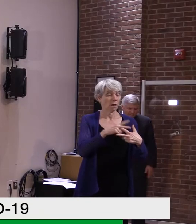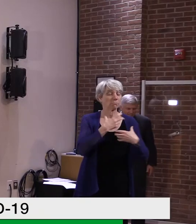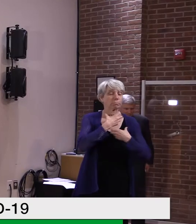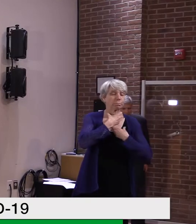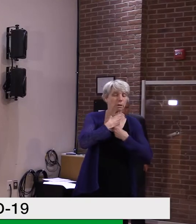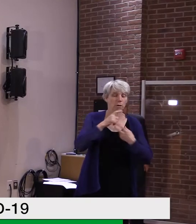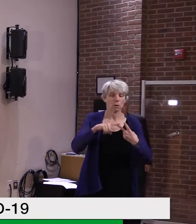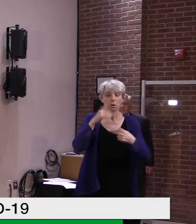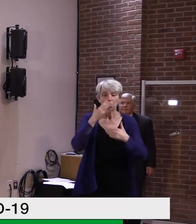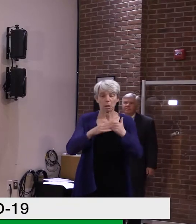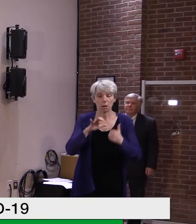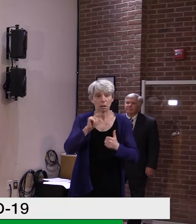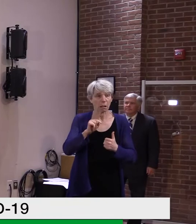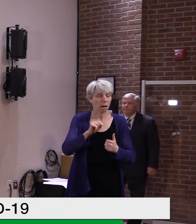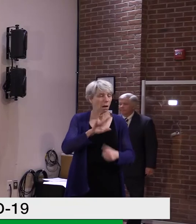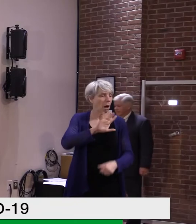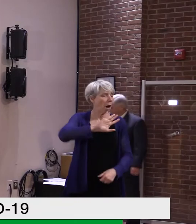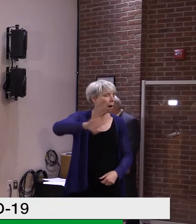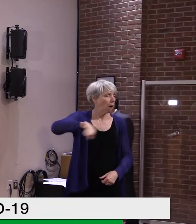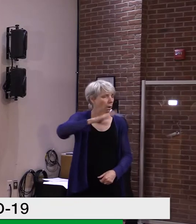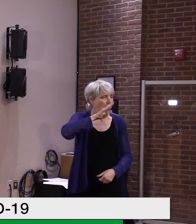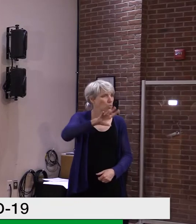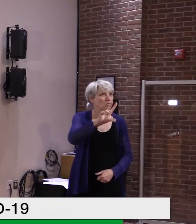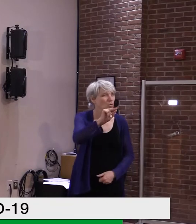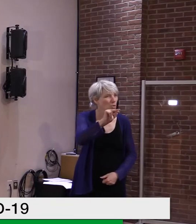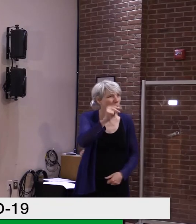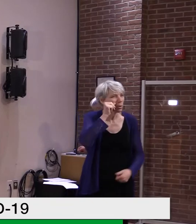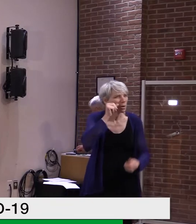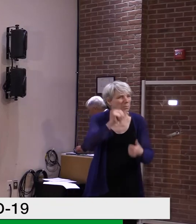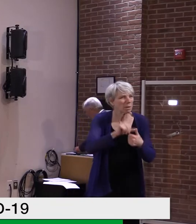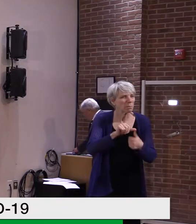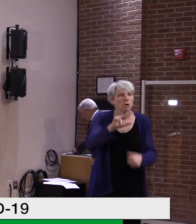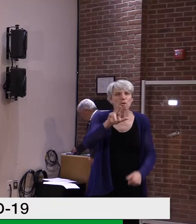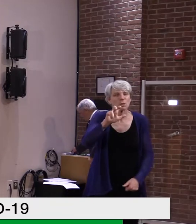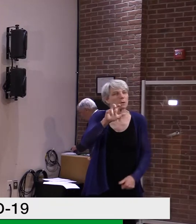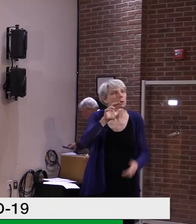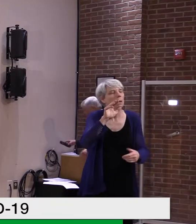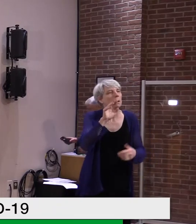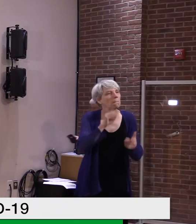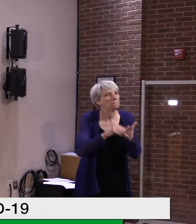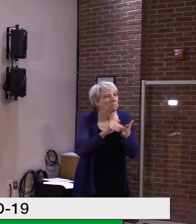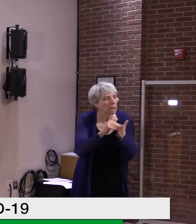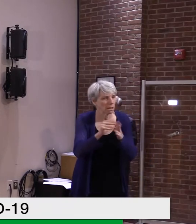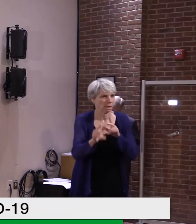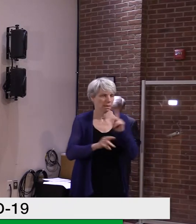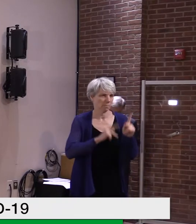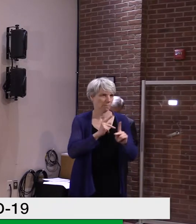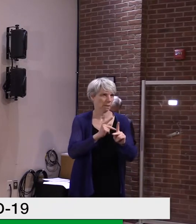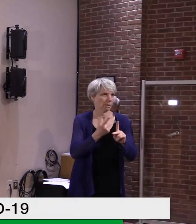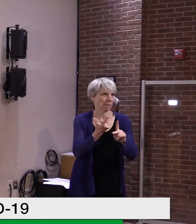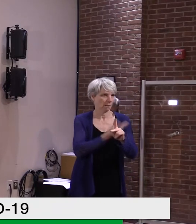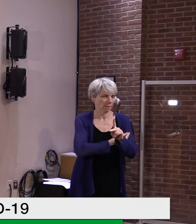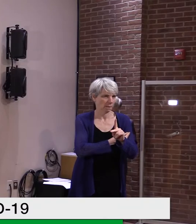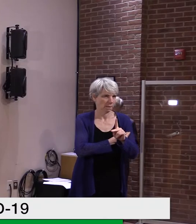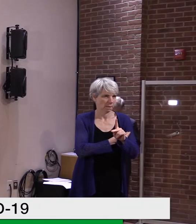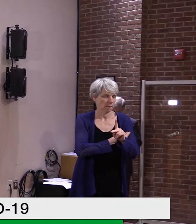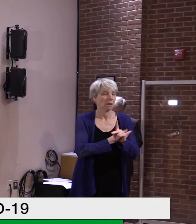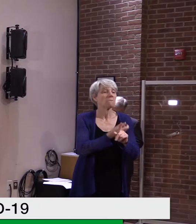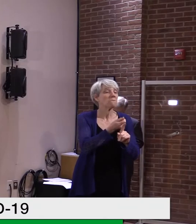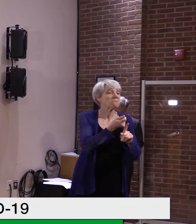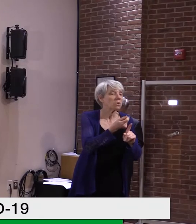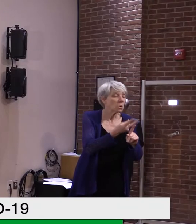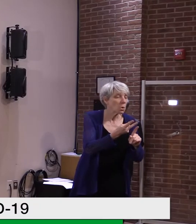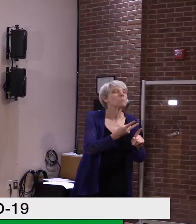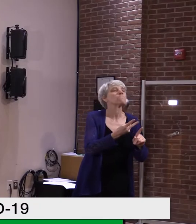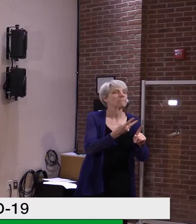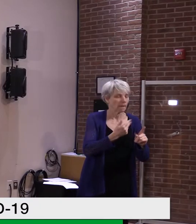of hundreds of millions of doses. And the fact that they occur at all, the fact that we can